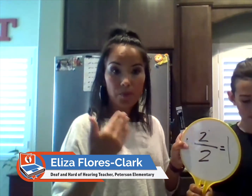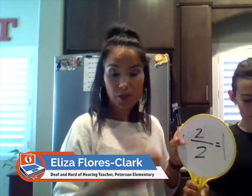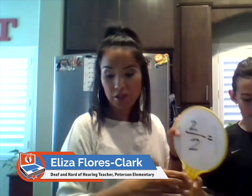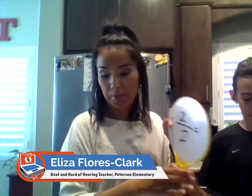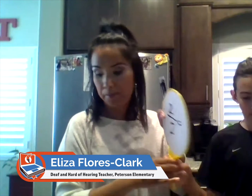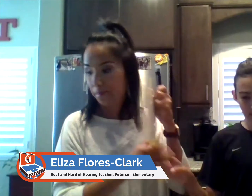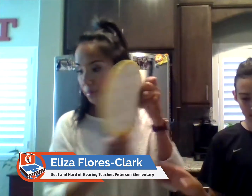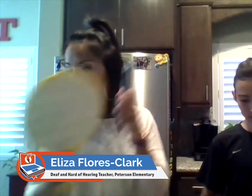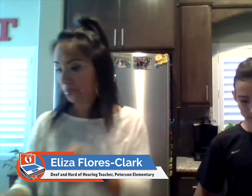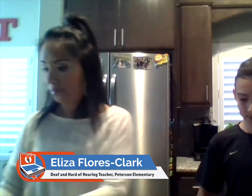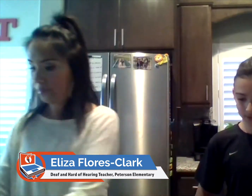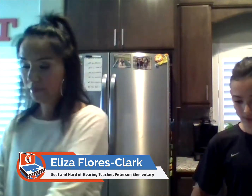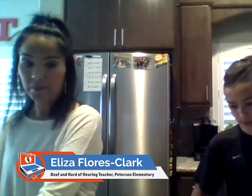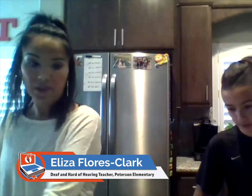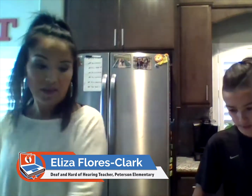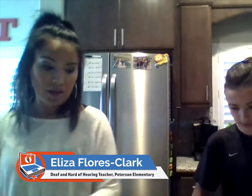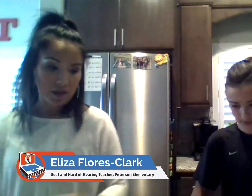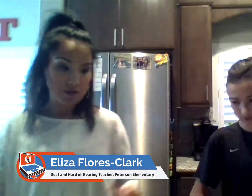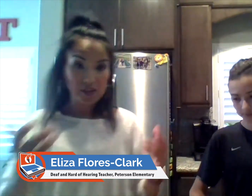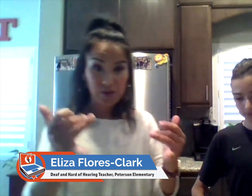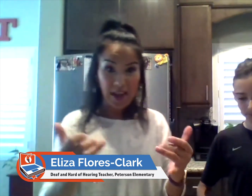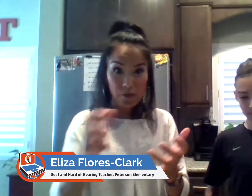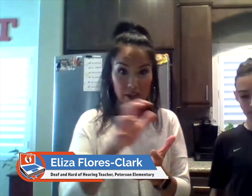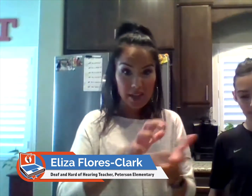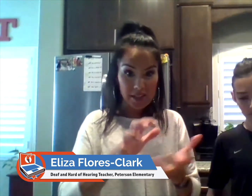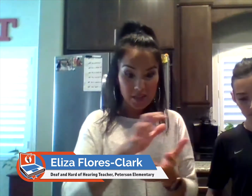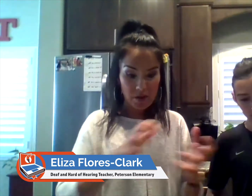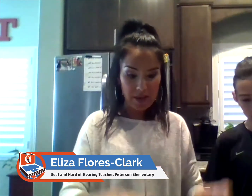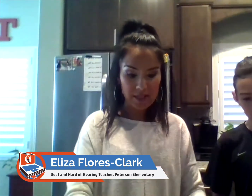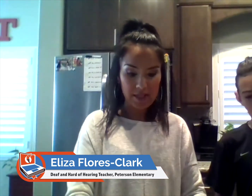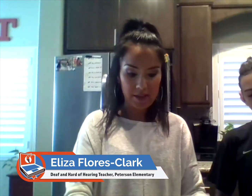job. Okay, so now we're going to get to our mixing.